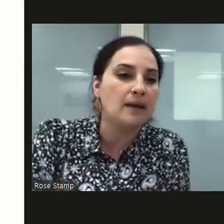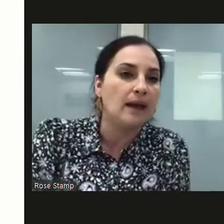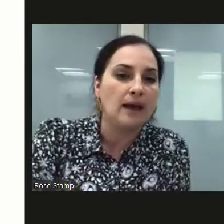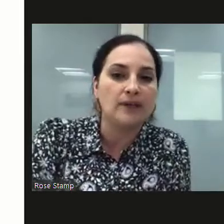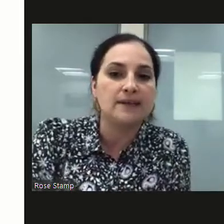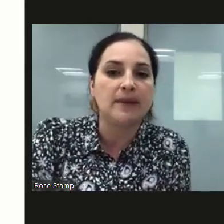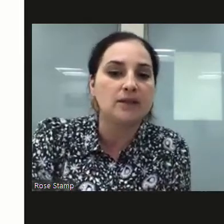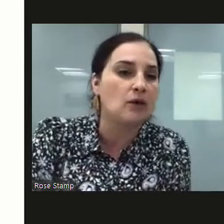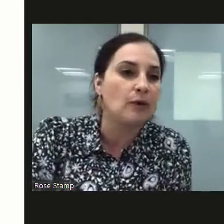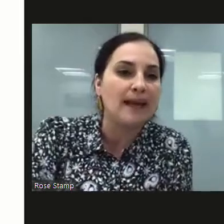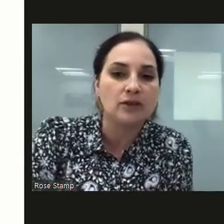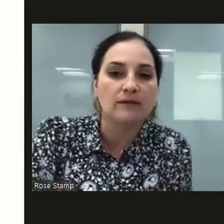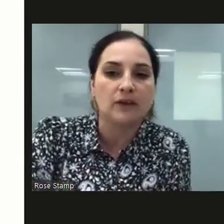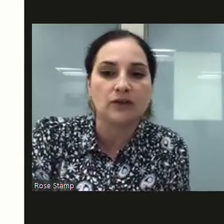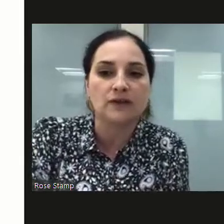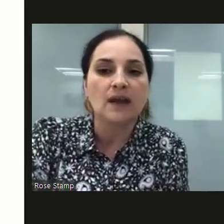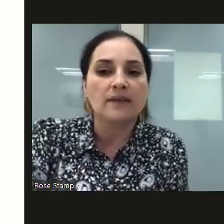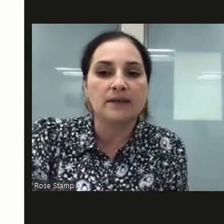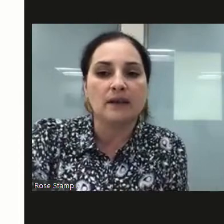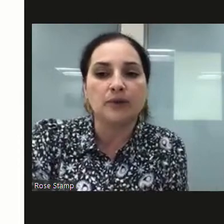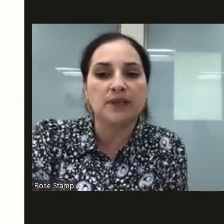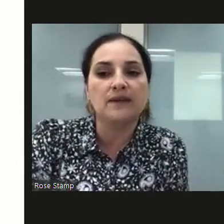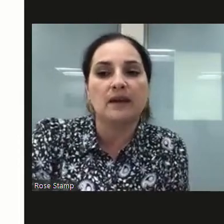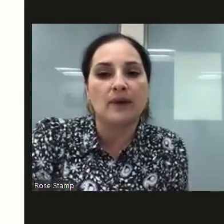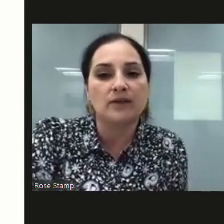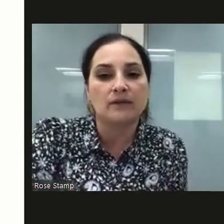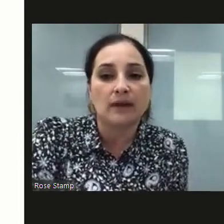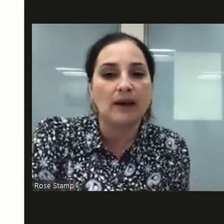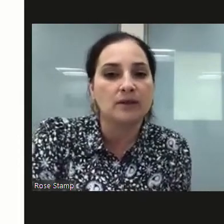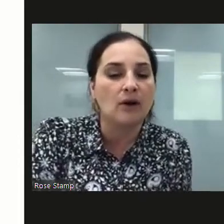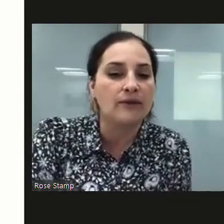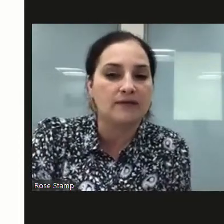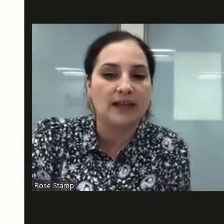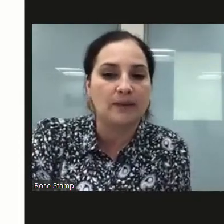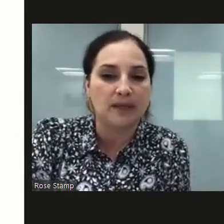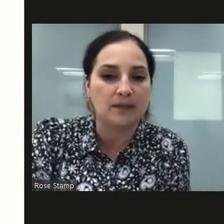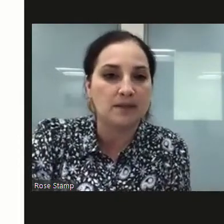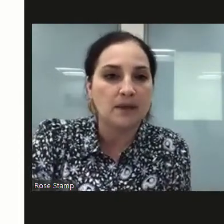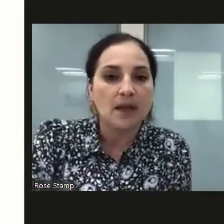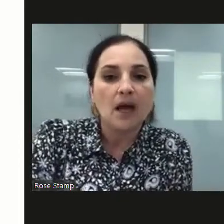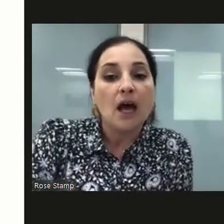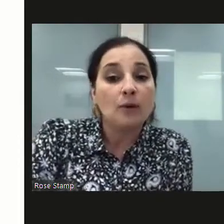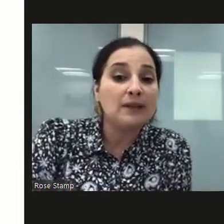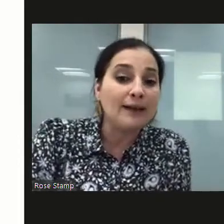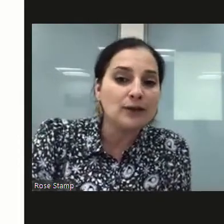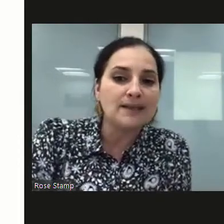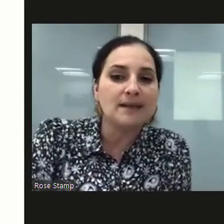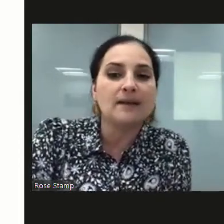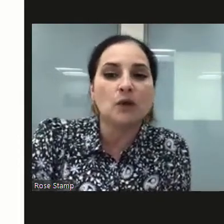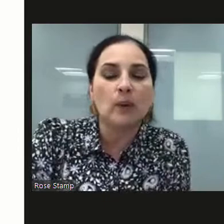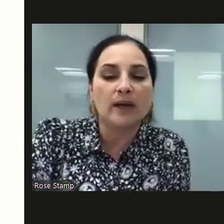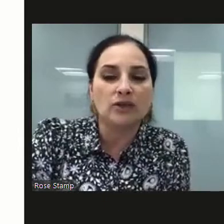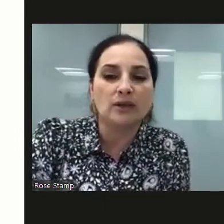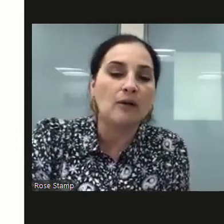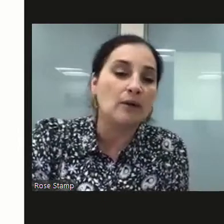there any inherent semantic or formational features that can predict the direction of the development? We would like to consider